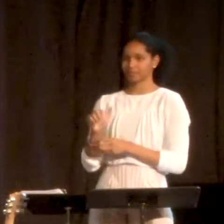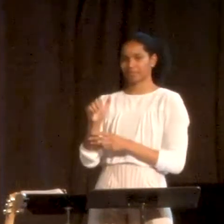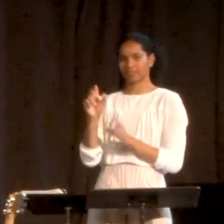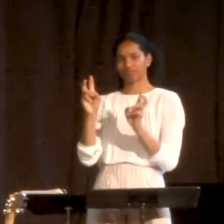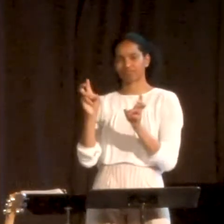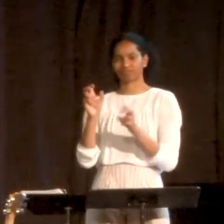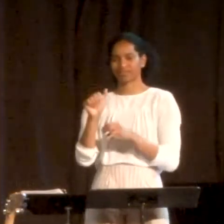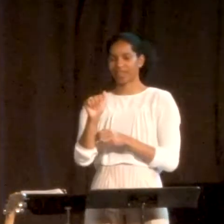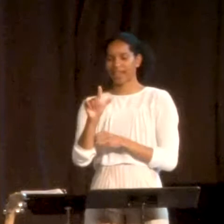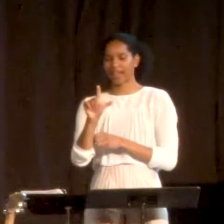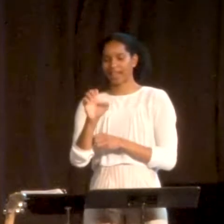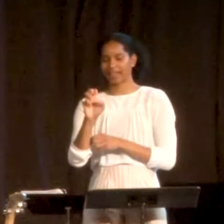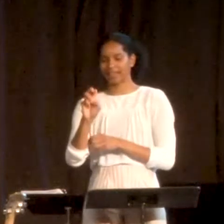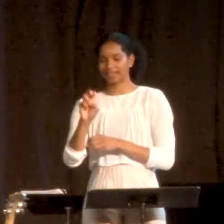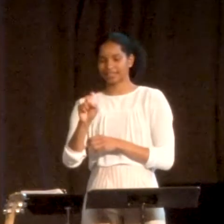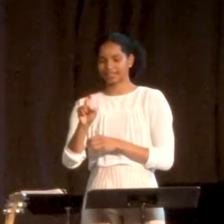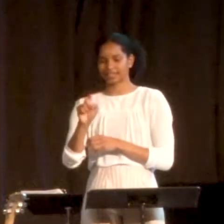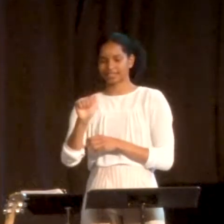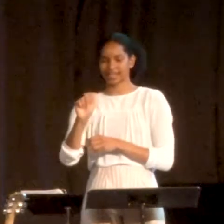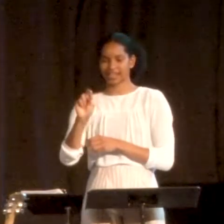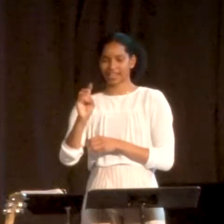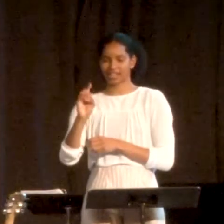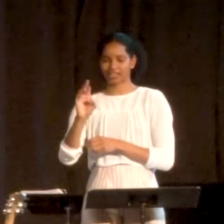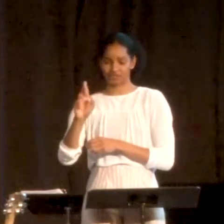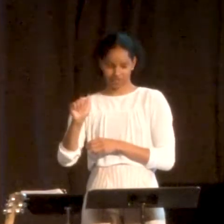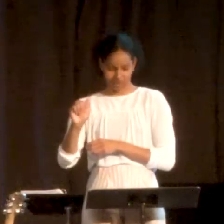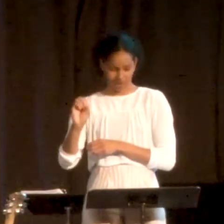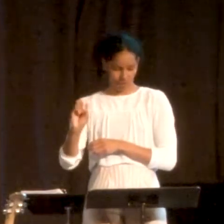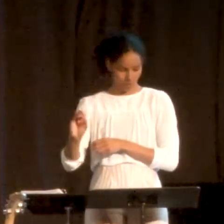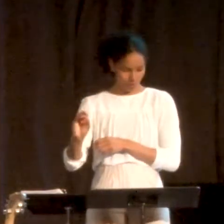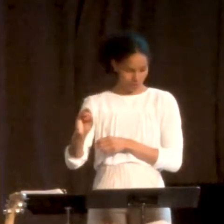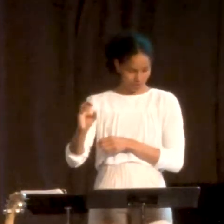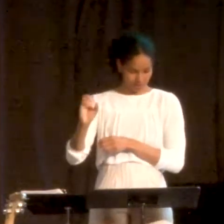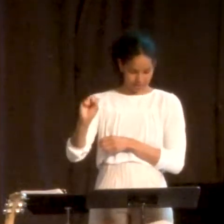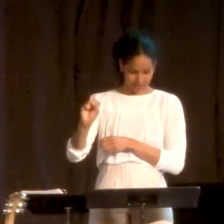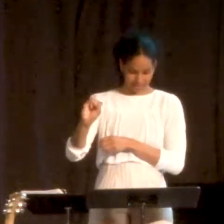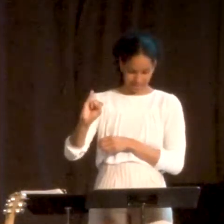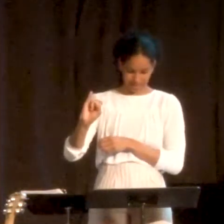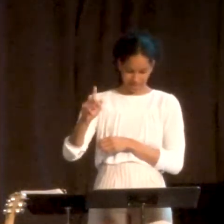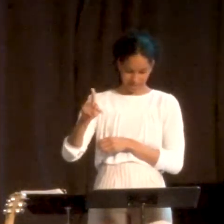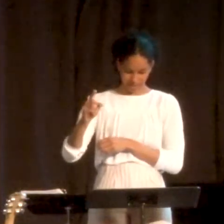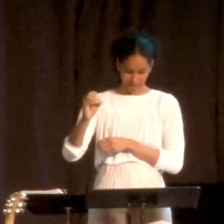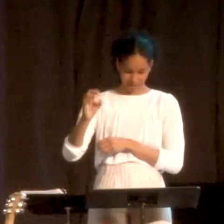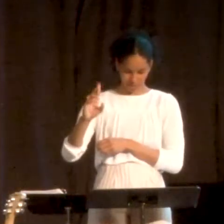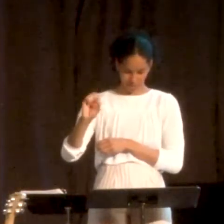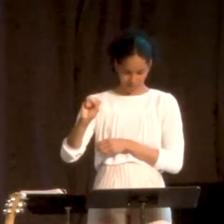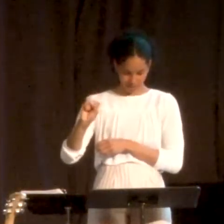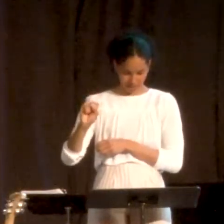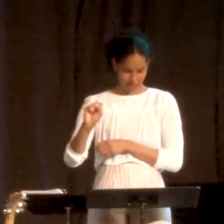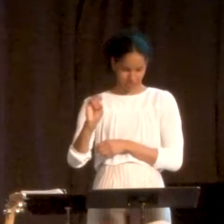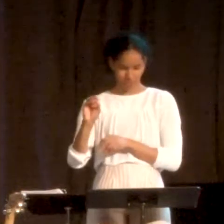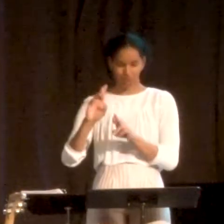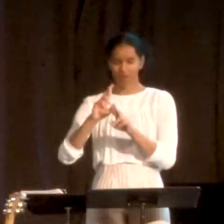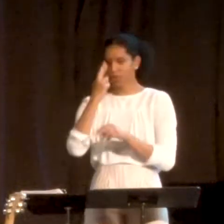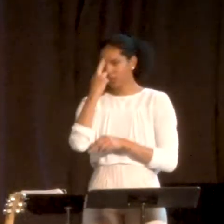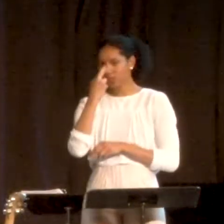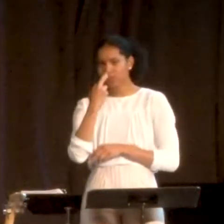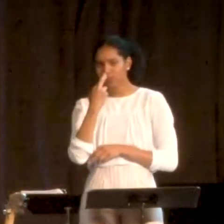Alexandria, or Cyprus, or Antioch, or Ephesus, or Rome.